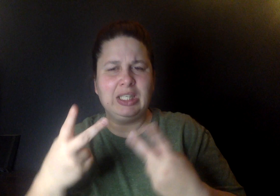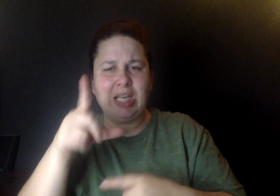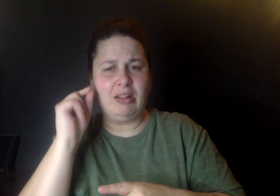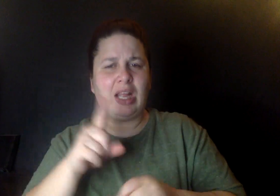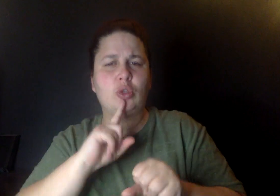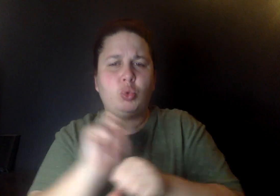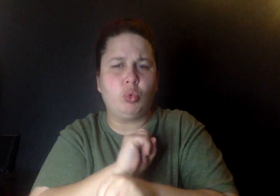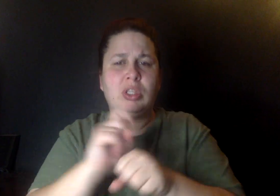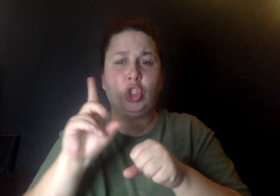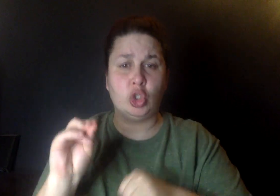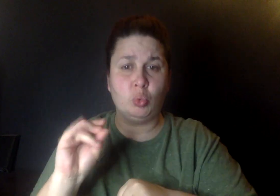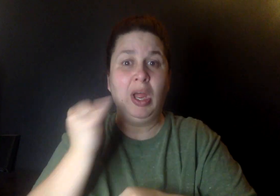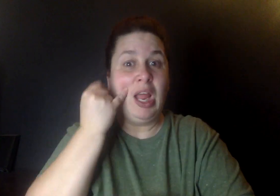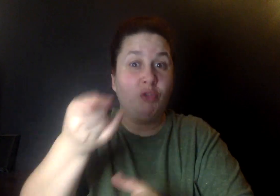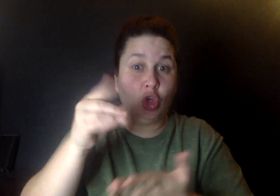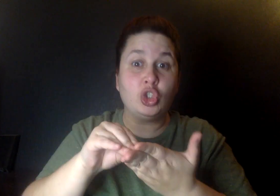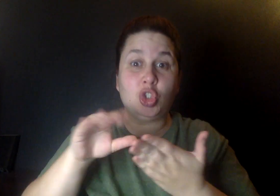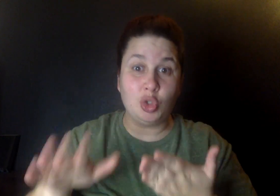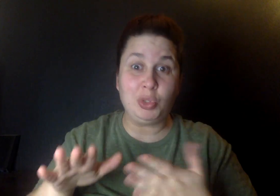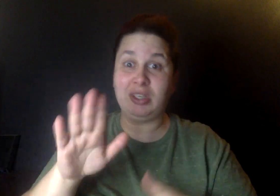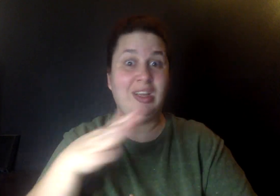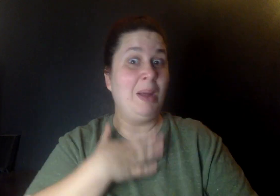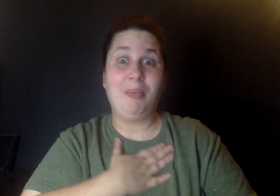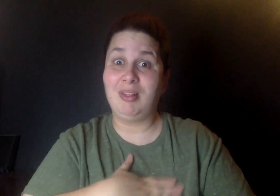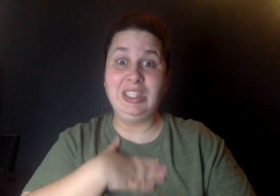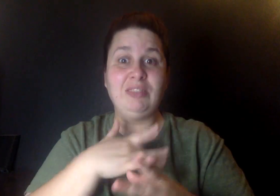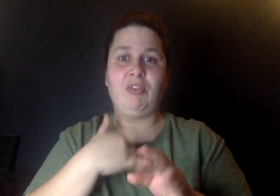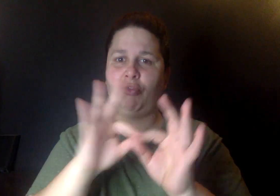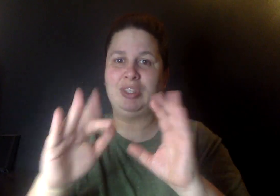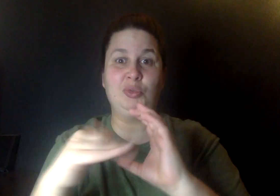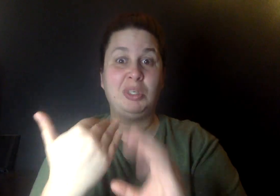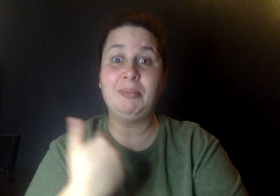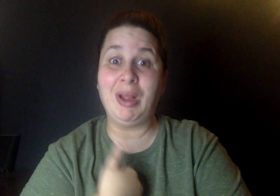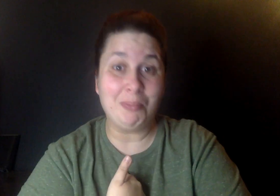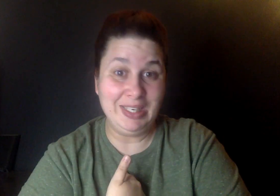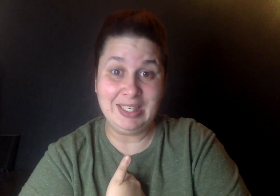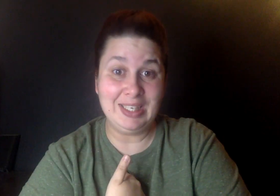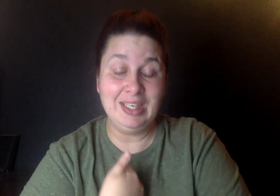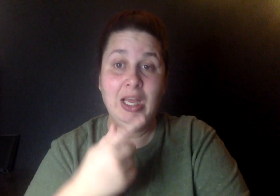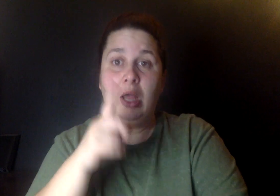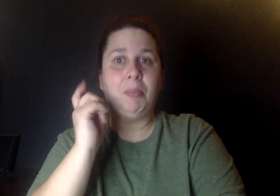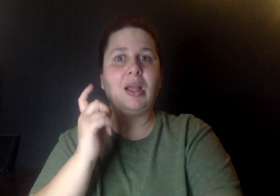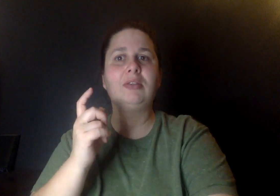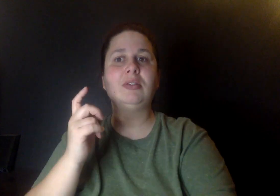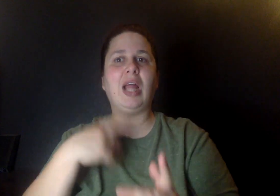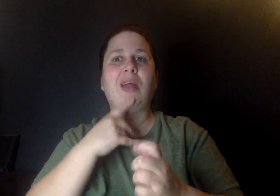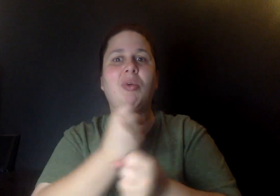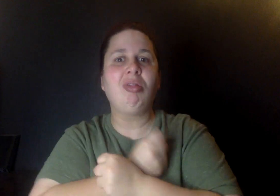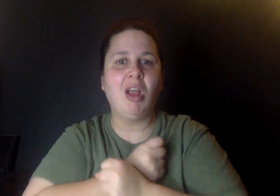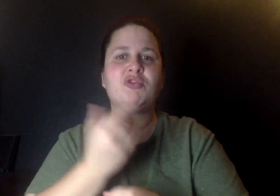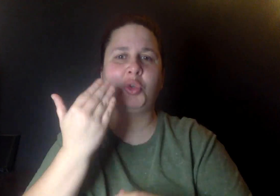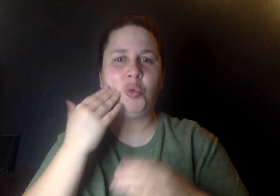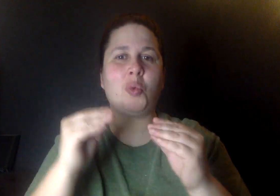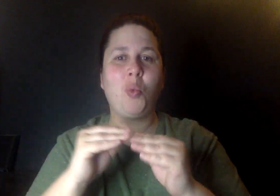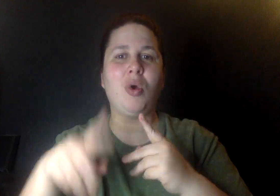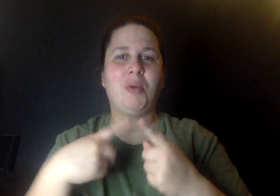Gallica truly do in your student? Please afraid to email me because I would love to know more